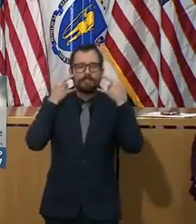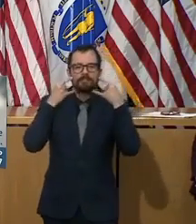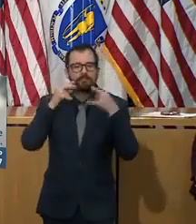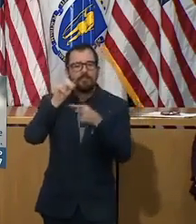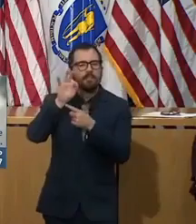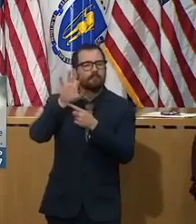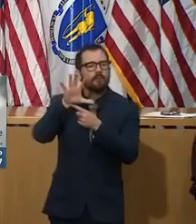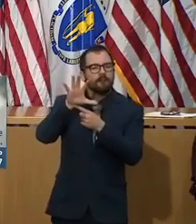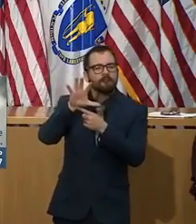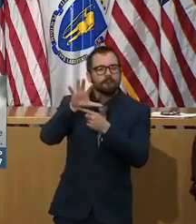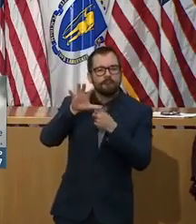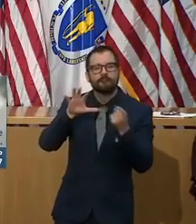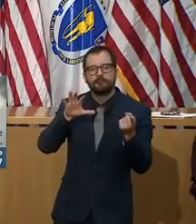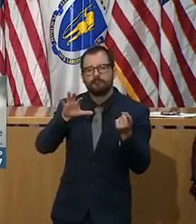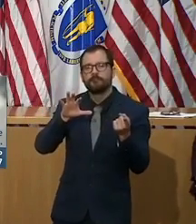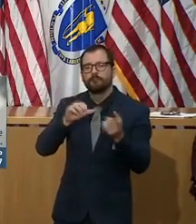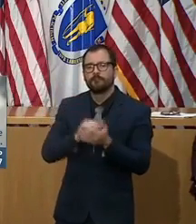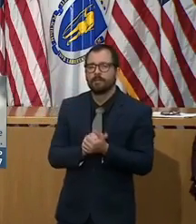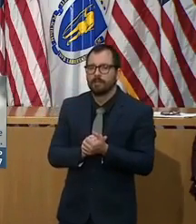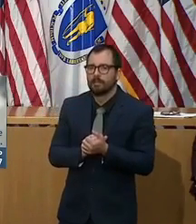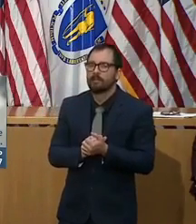federal strategy around